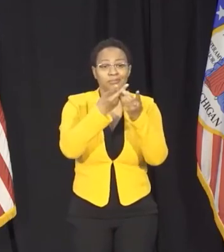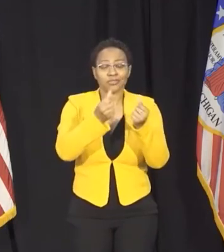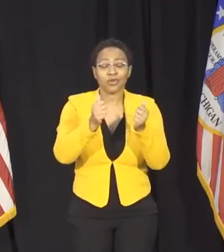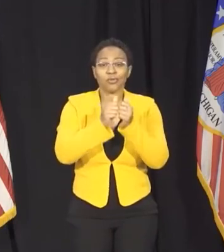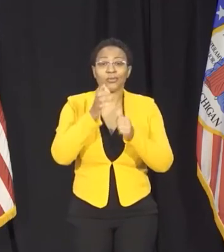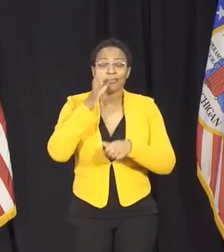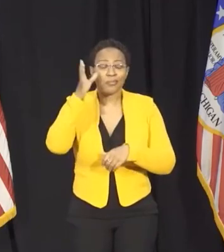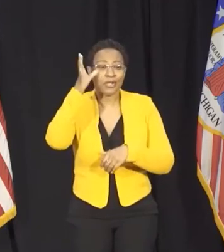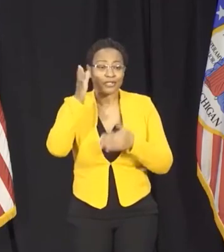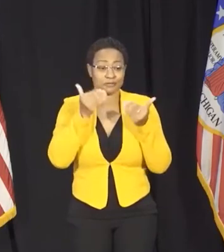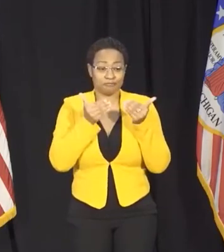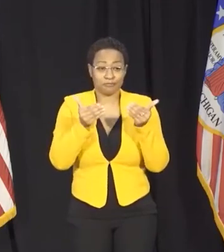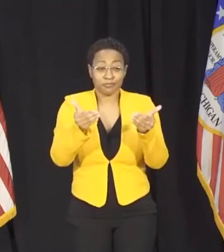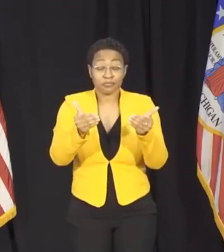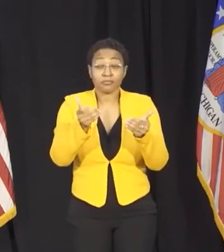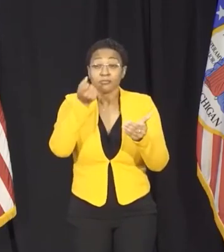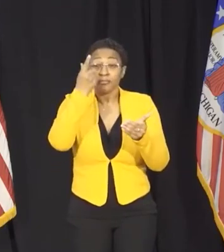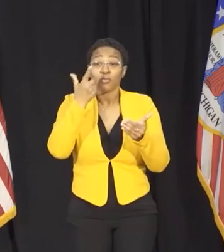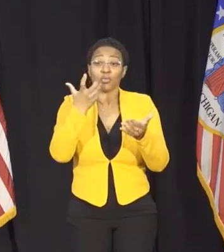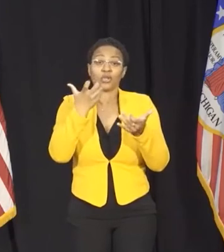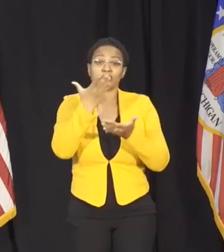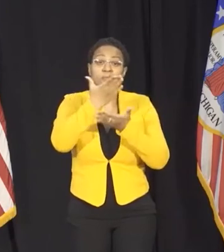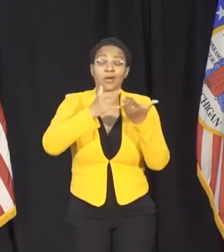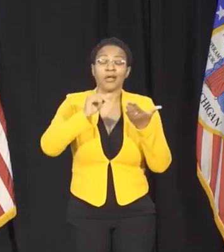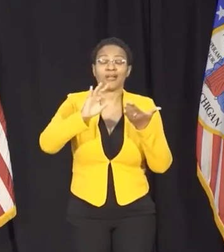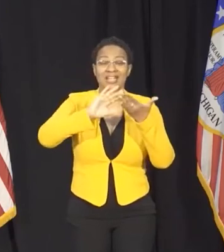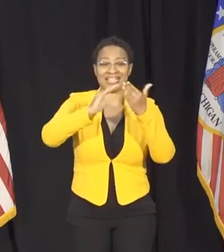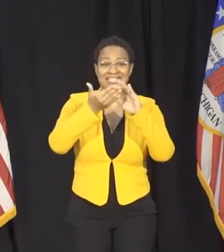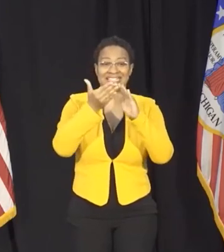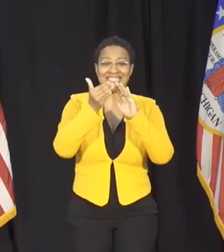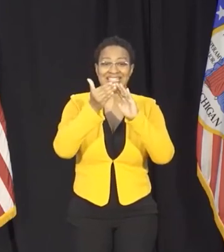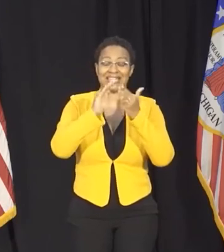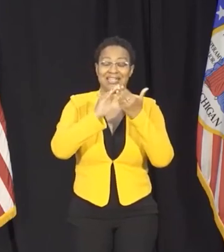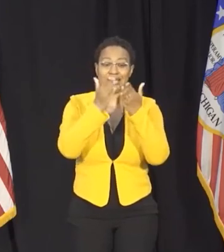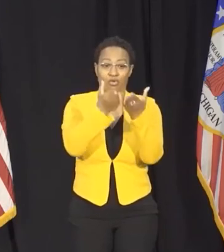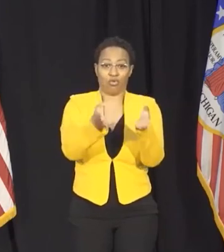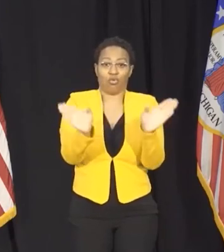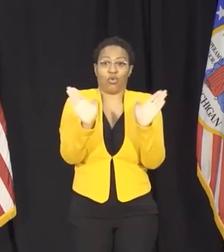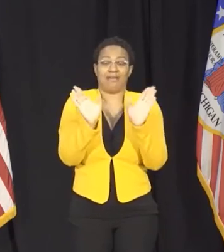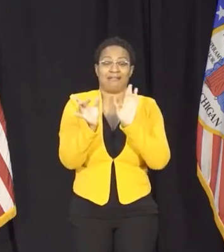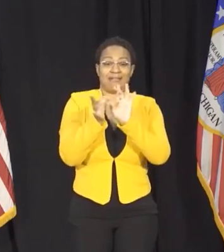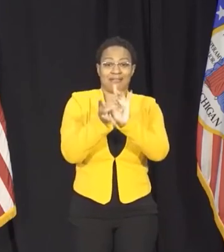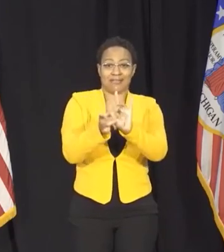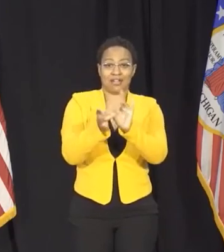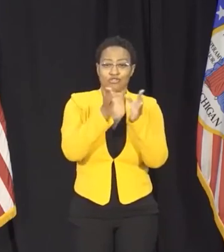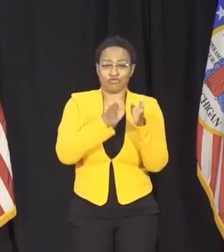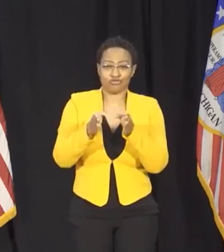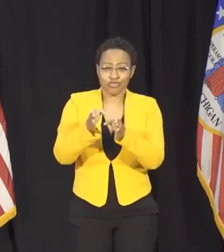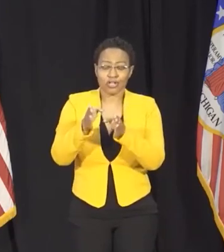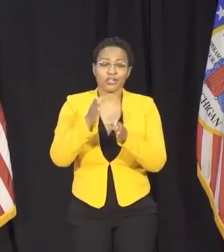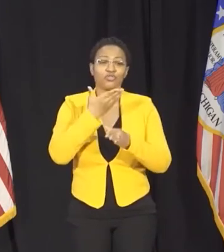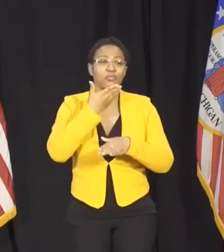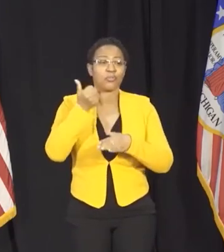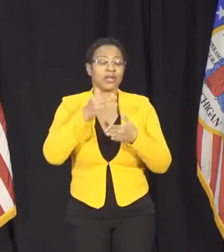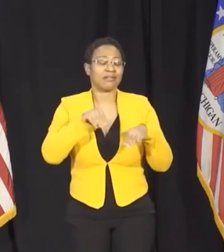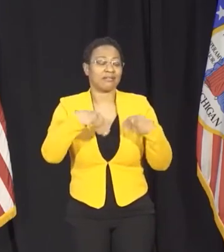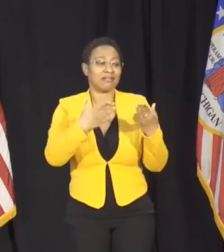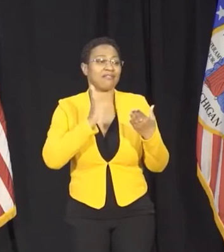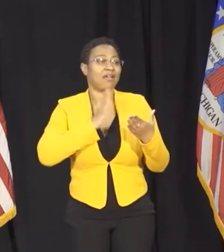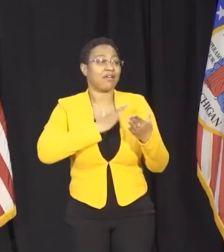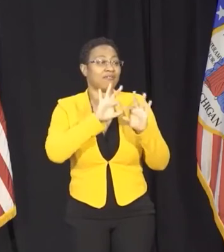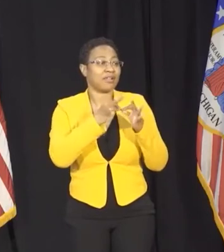move forward, because we also want this to be part of a citywide connectivity strategy to better resource our families.